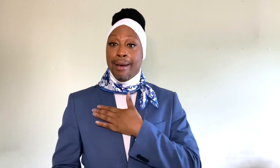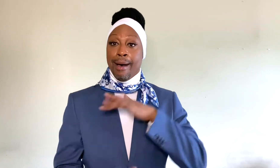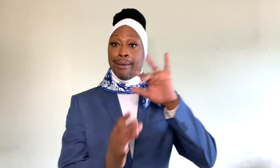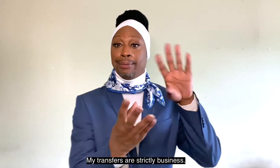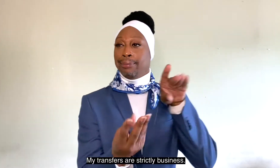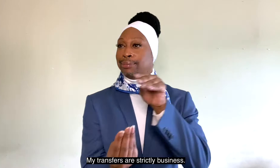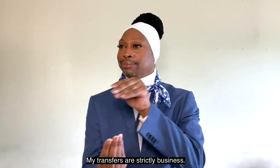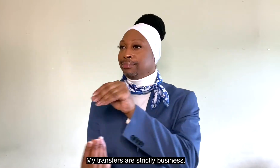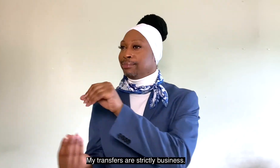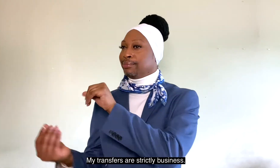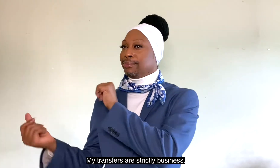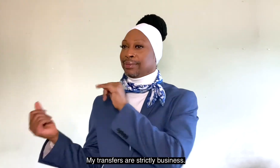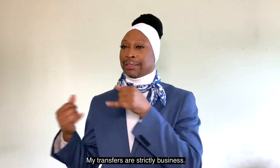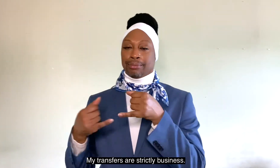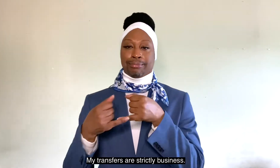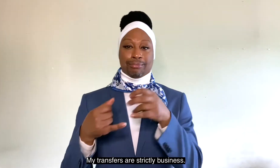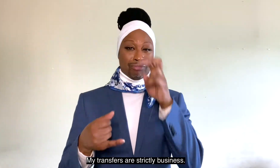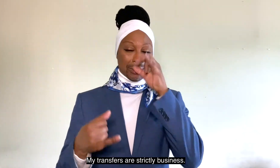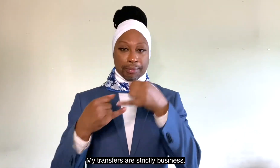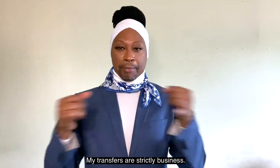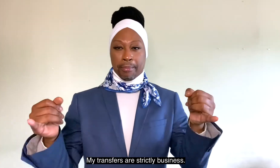My transfers? Strictly business.